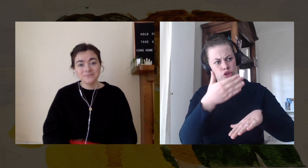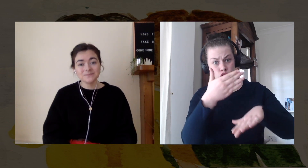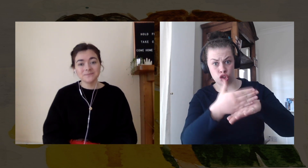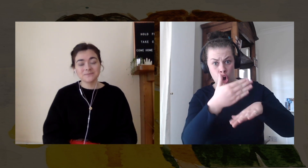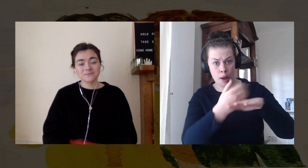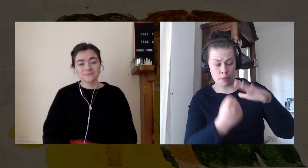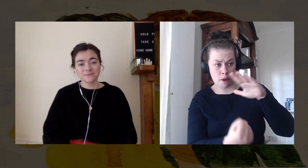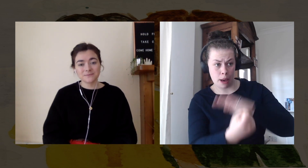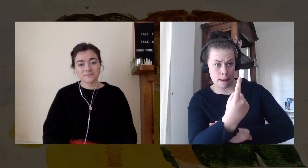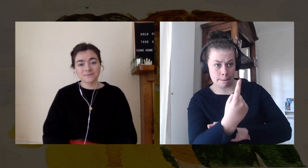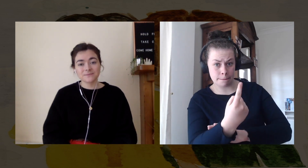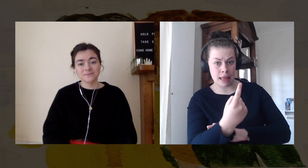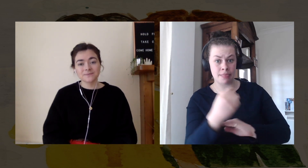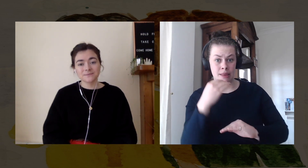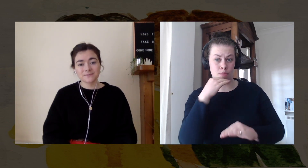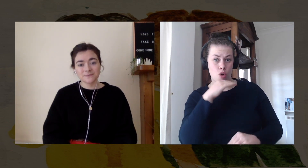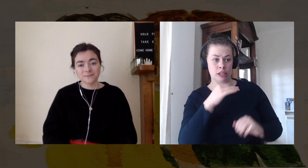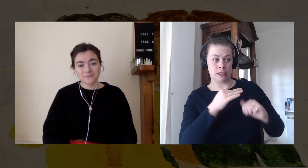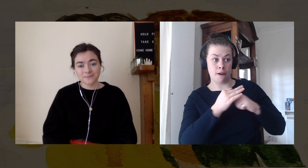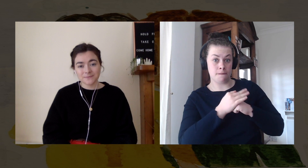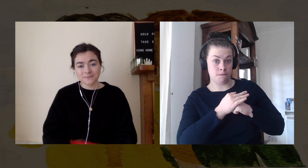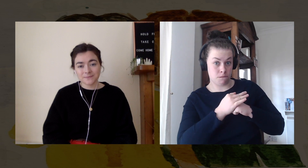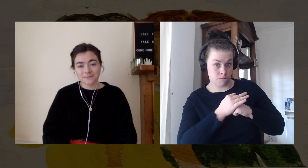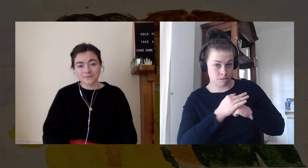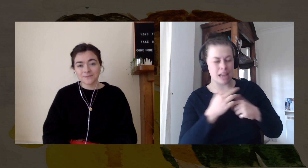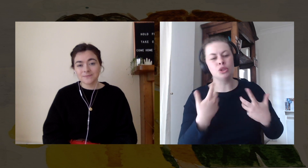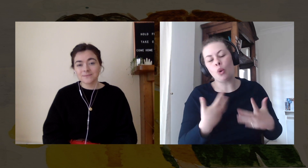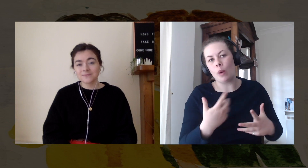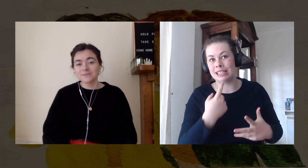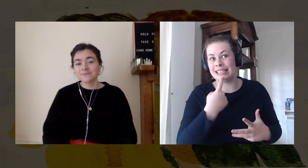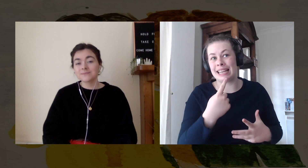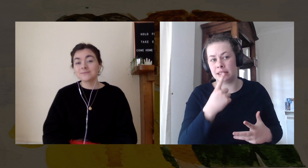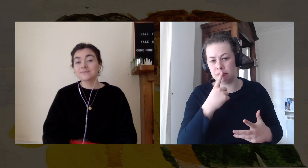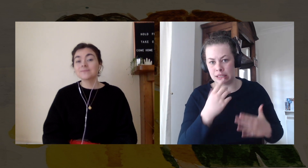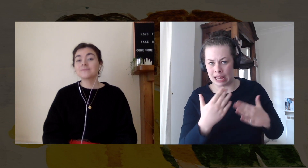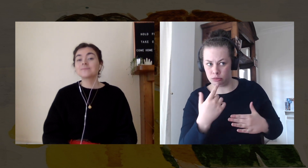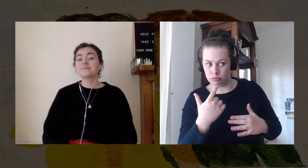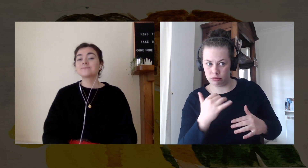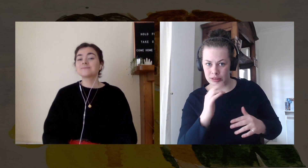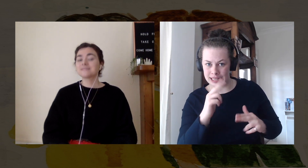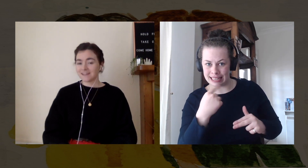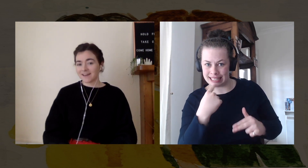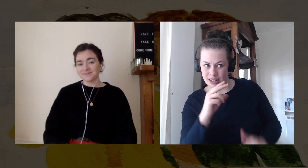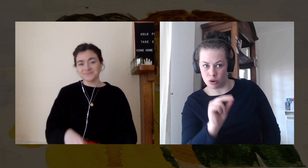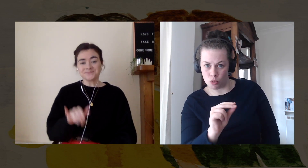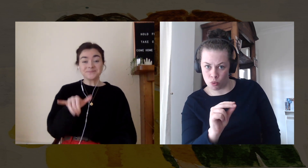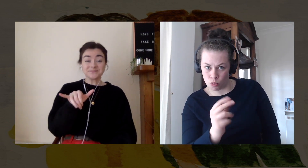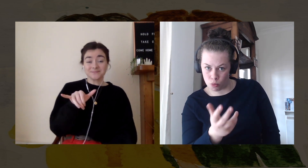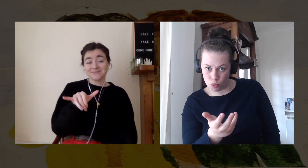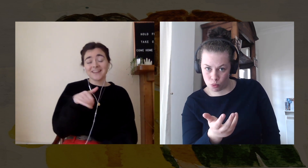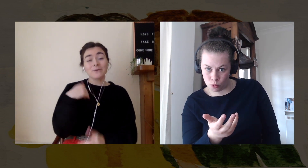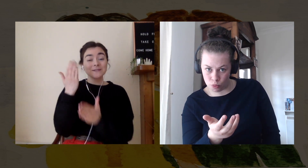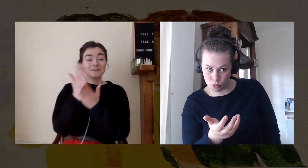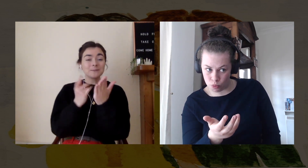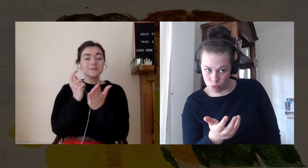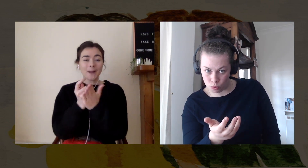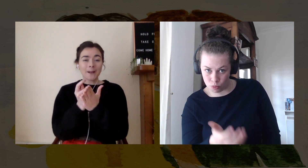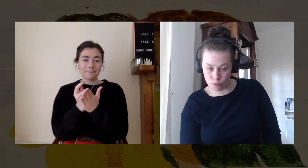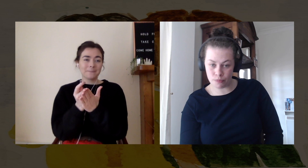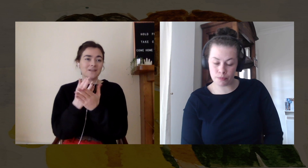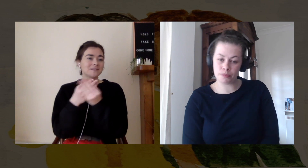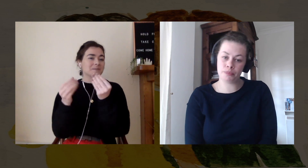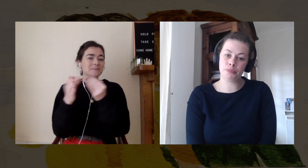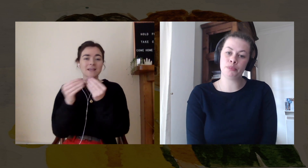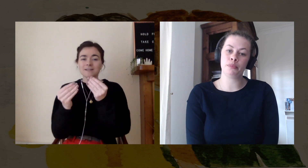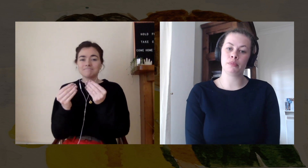I don't want to give it away, but saying no. Yeah. Well, sometimes if something comes up and you, maybe, for example, you've got a